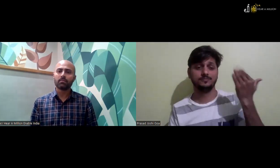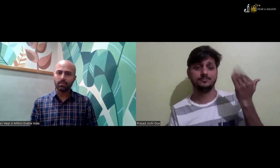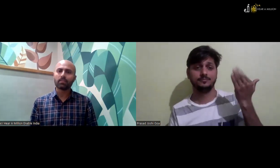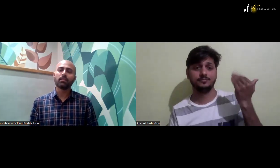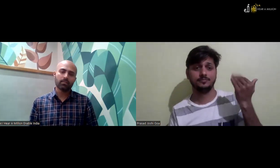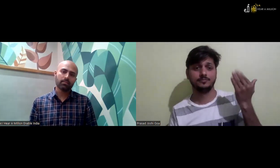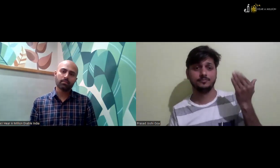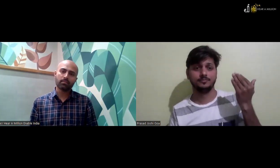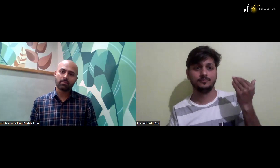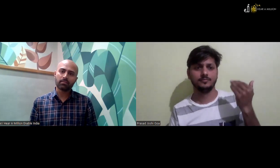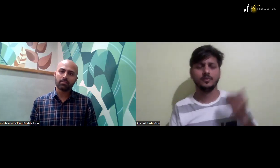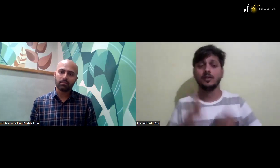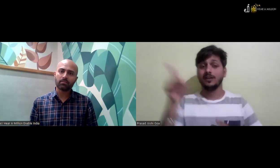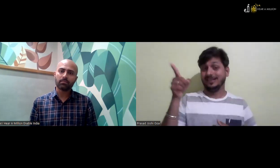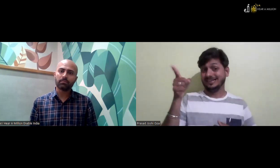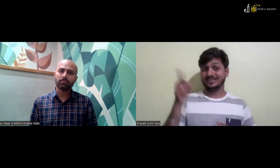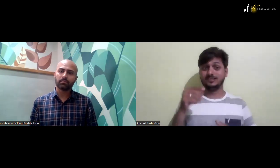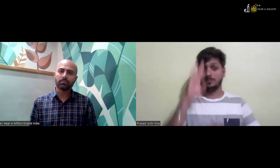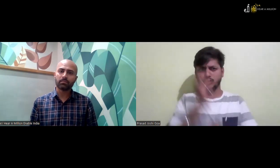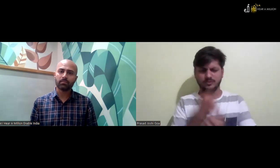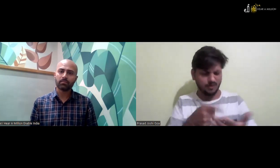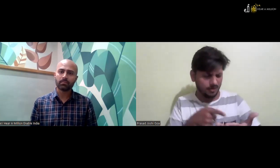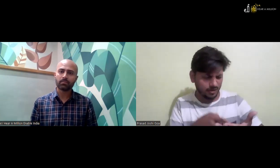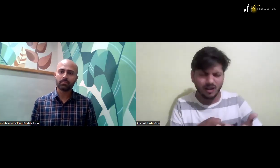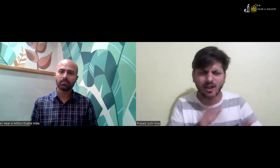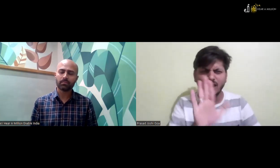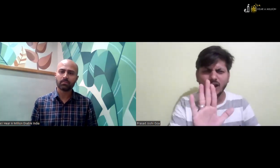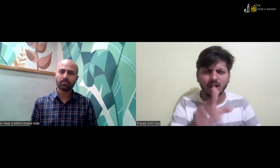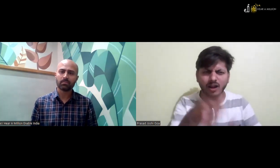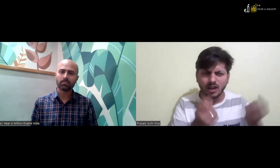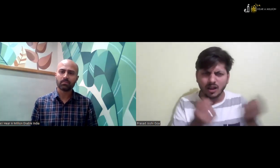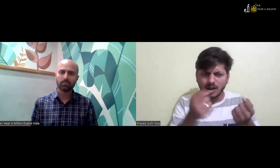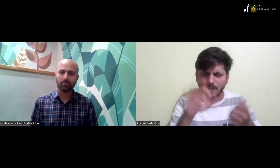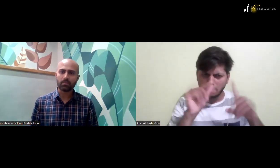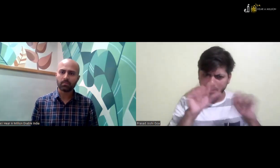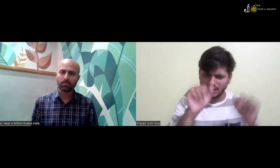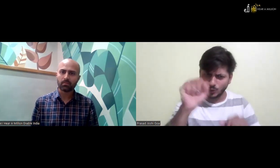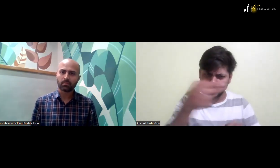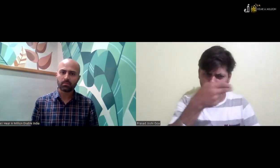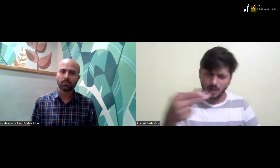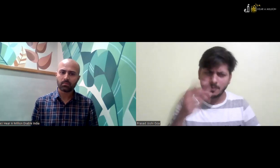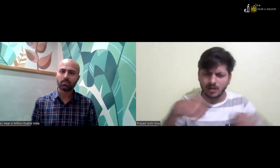that it's a government hospital. How you can ask for that much money? Police official said,